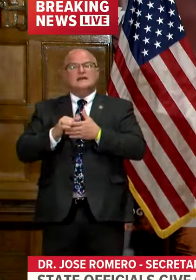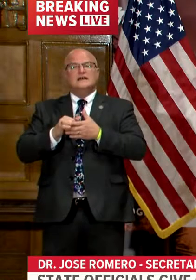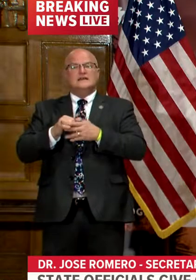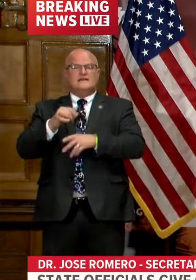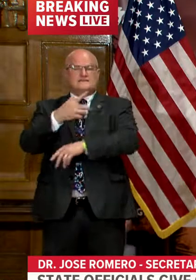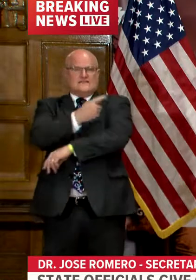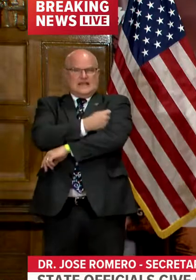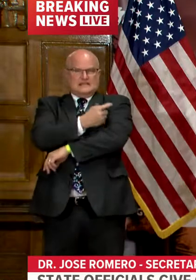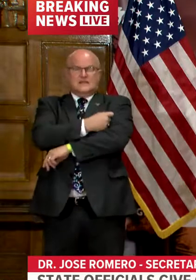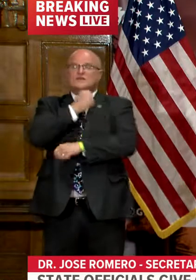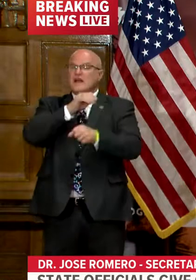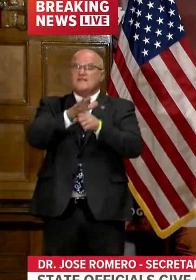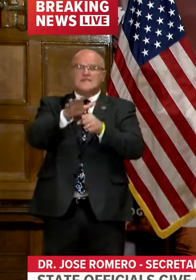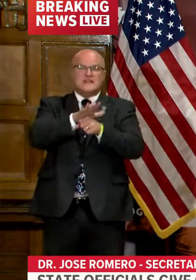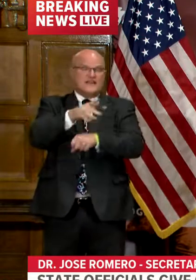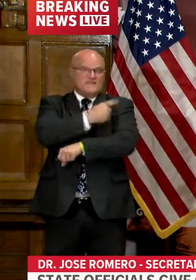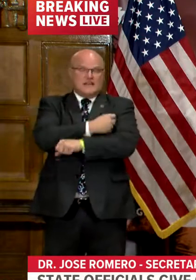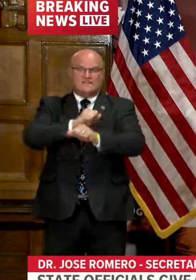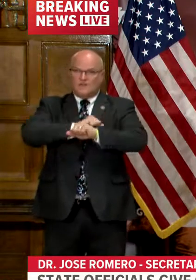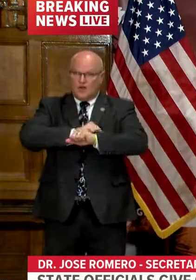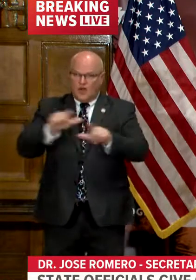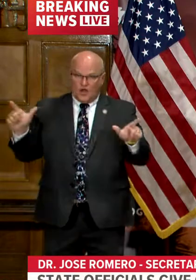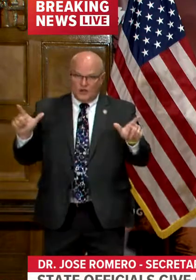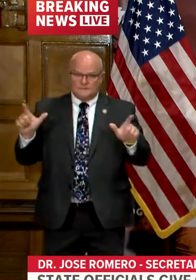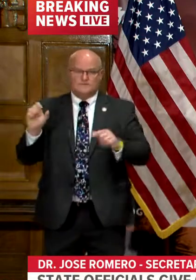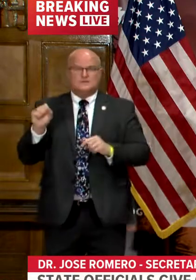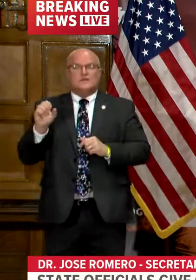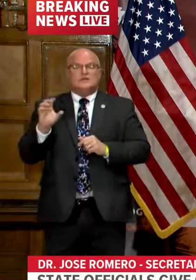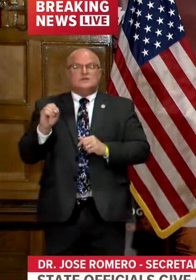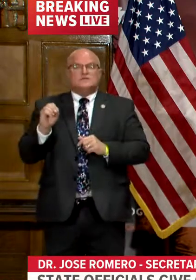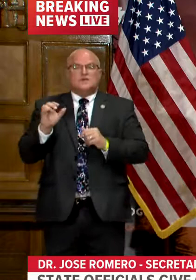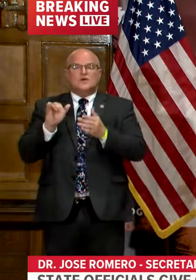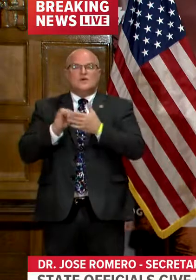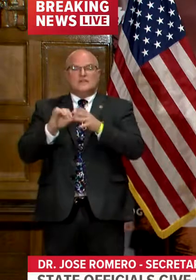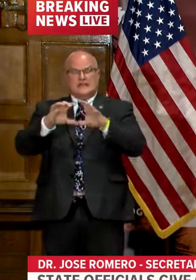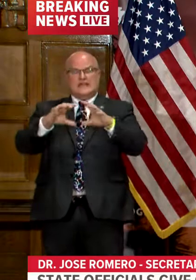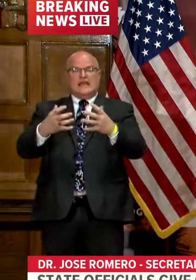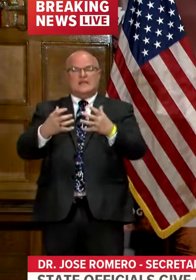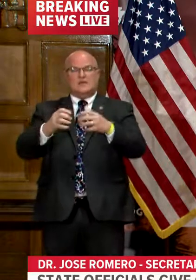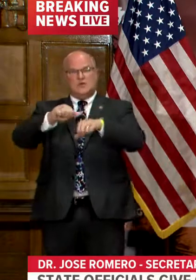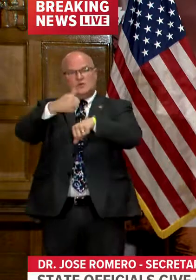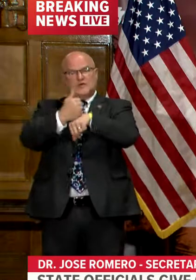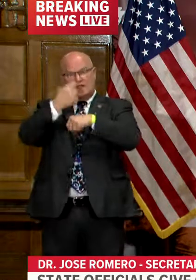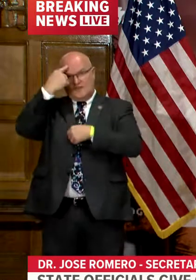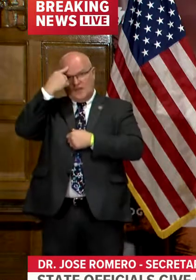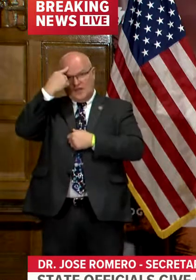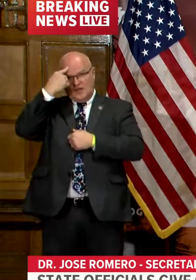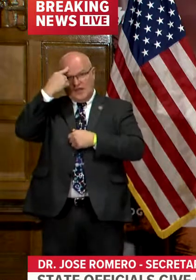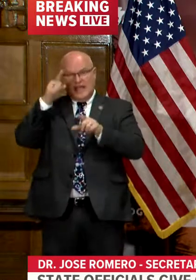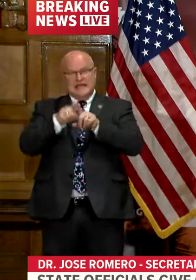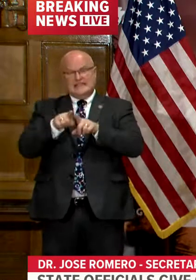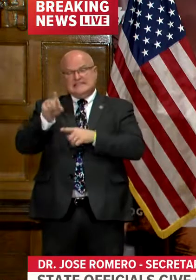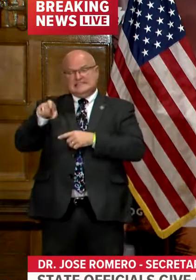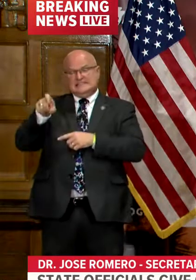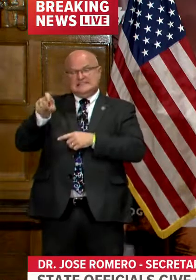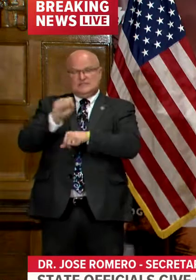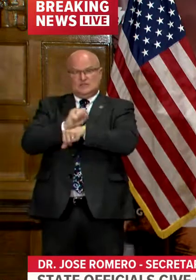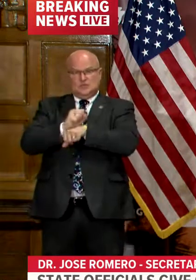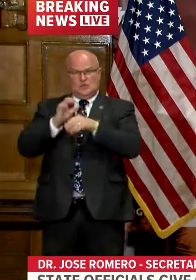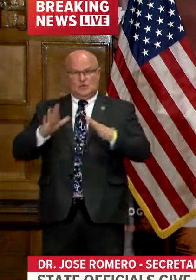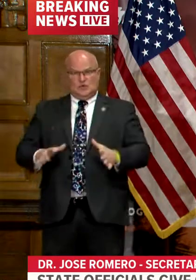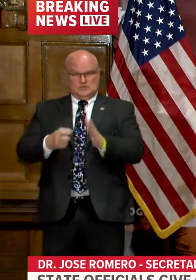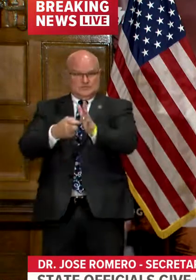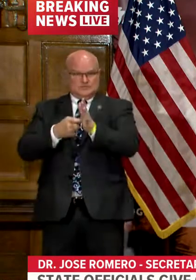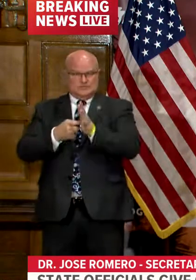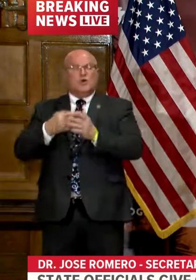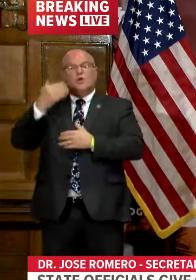issue of vaccine. We don't have enough vaccine for everyone. So the category that was originally thought of was as the essential worker. But we